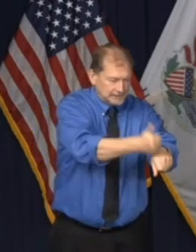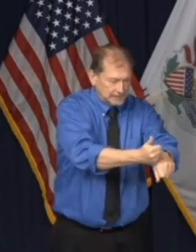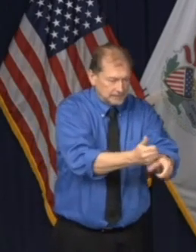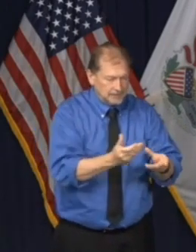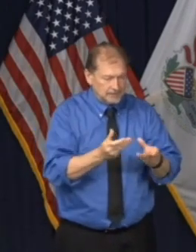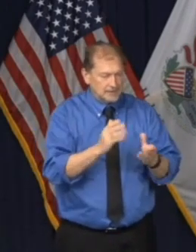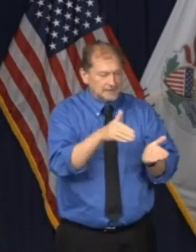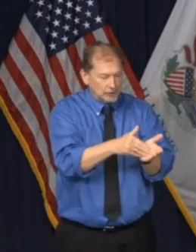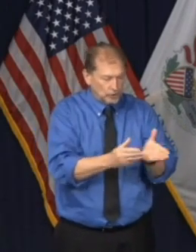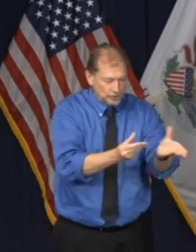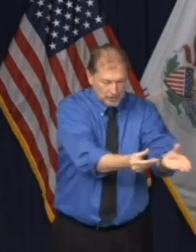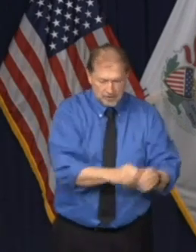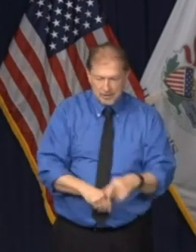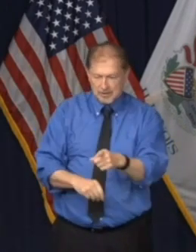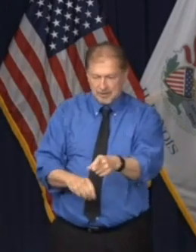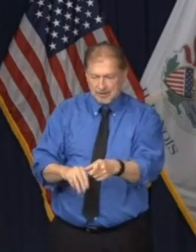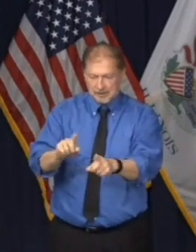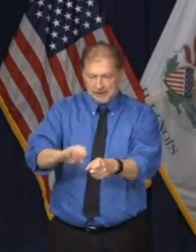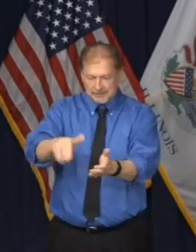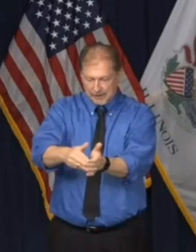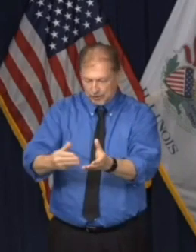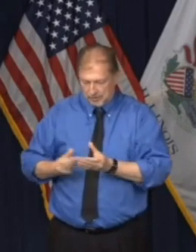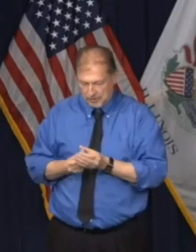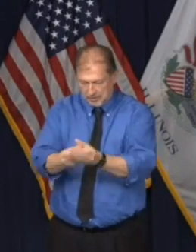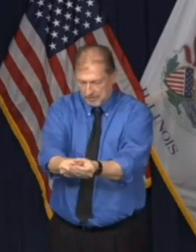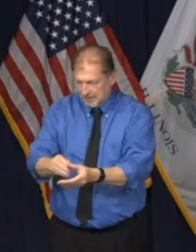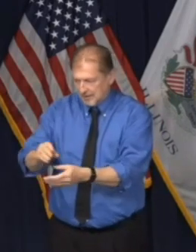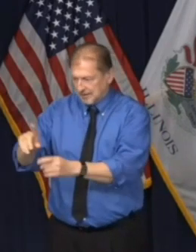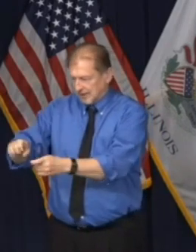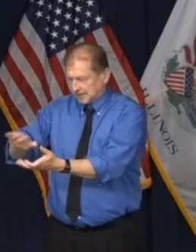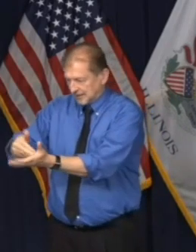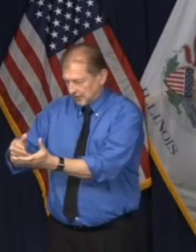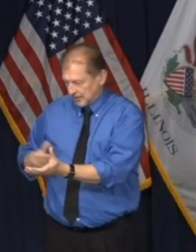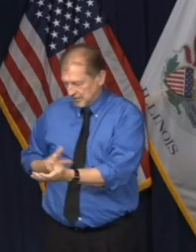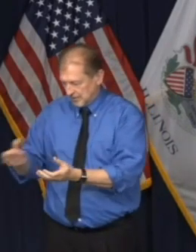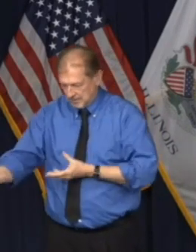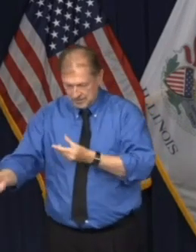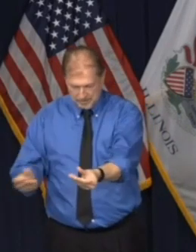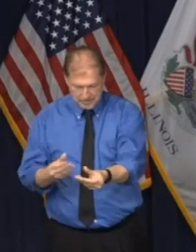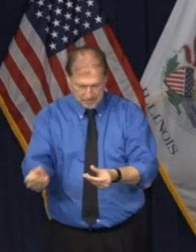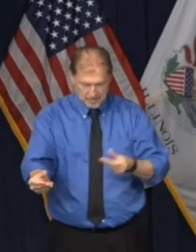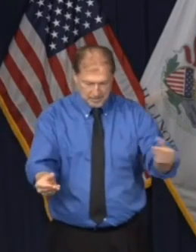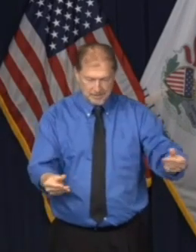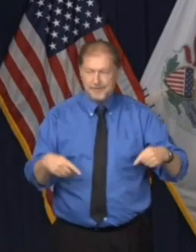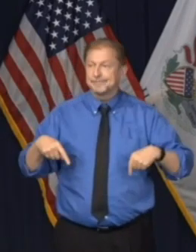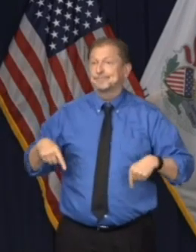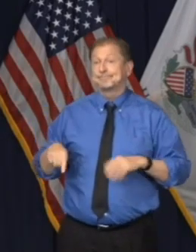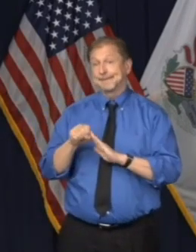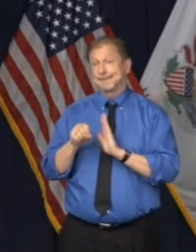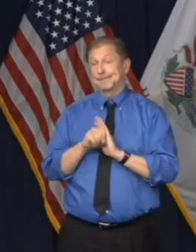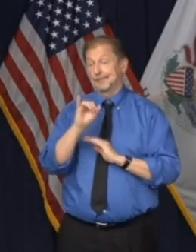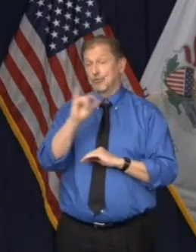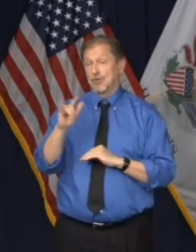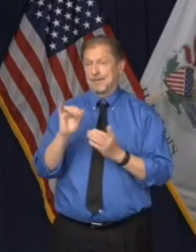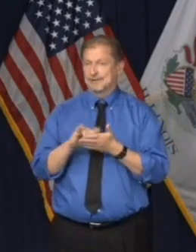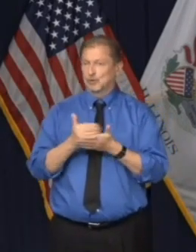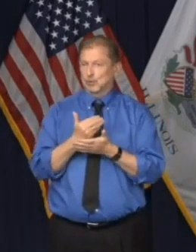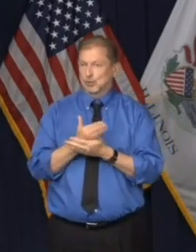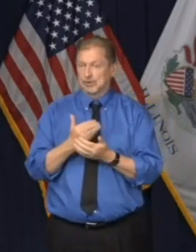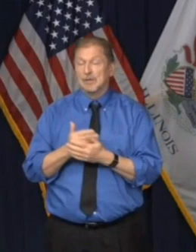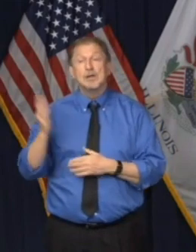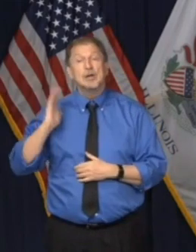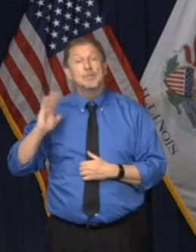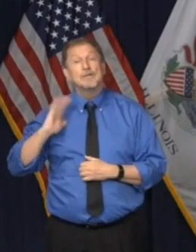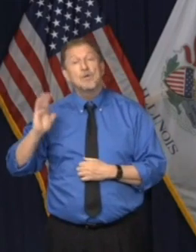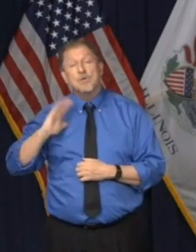So all of that is a process that really has never before been run by the state of Illinois. That's usually run by commercial labs or